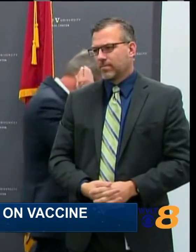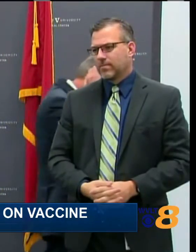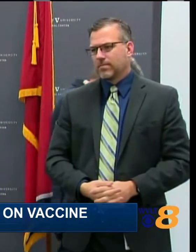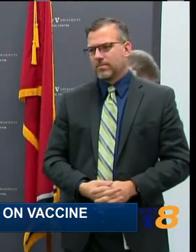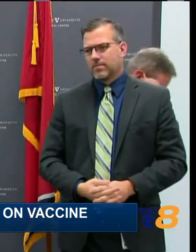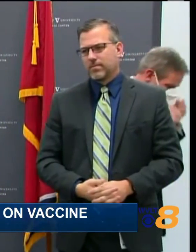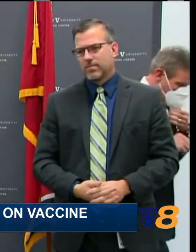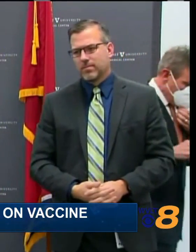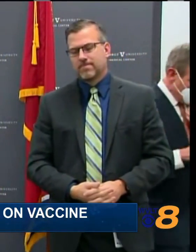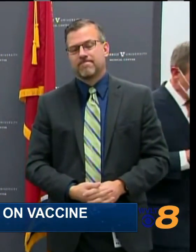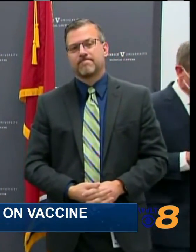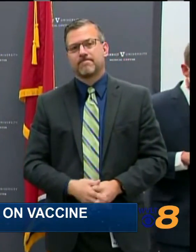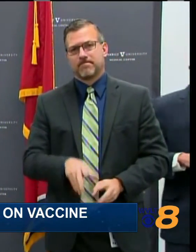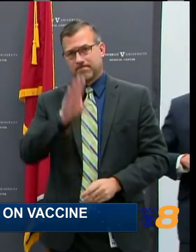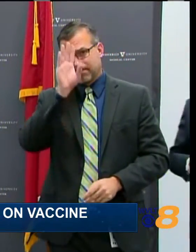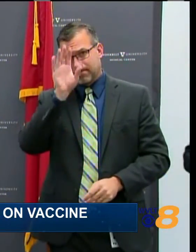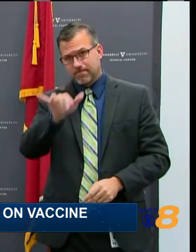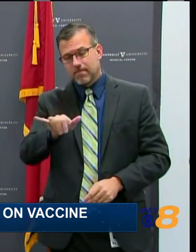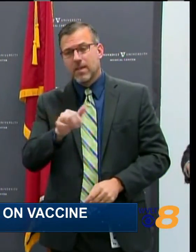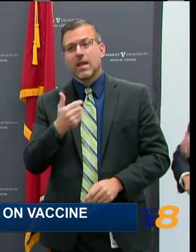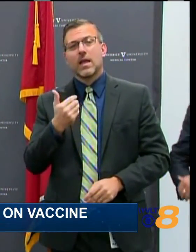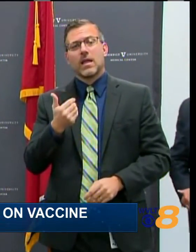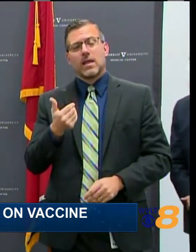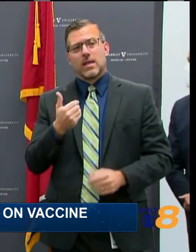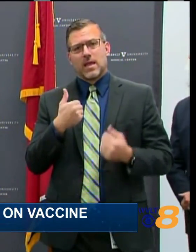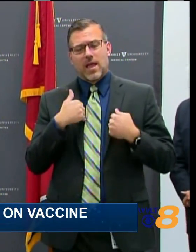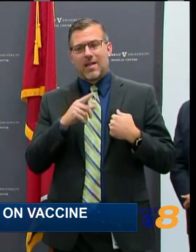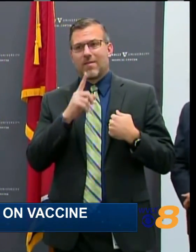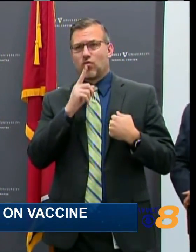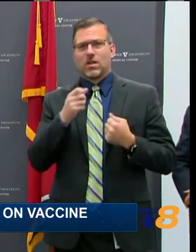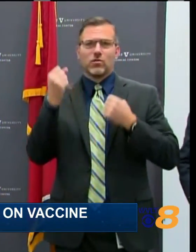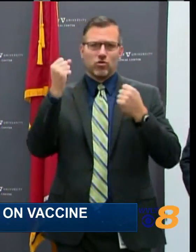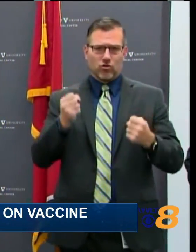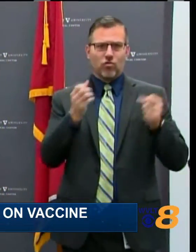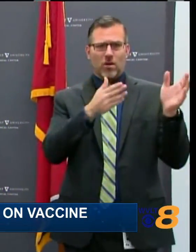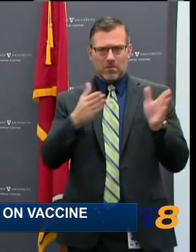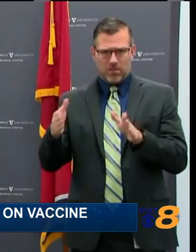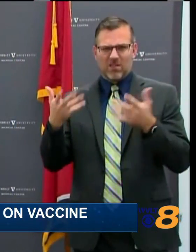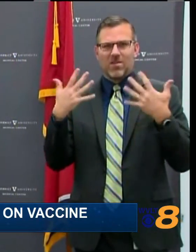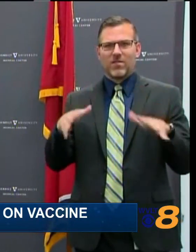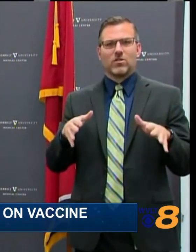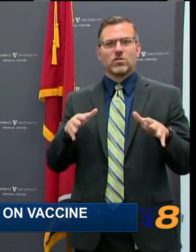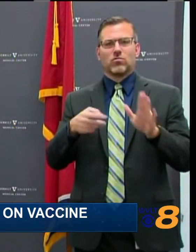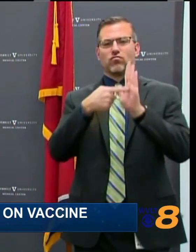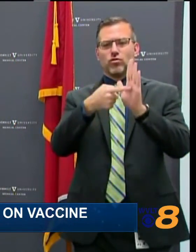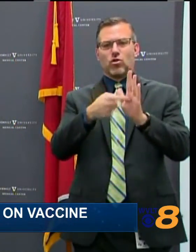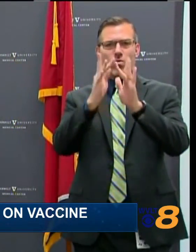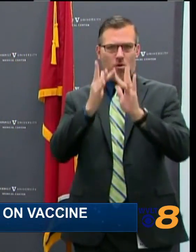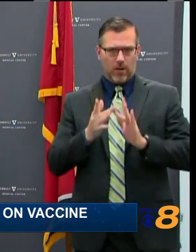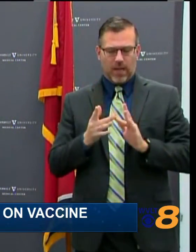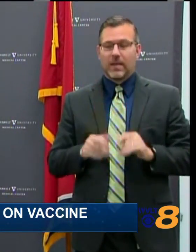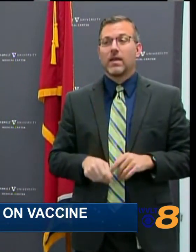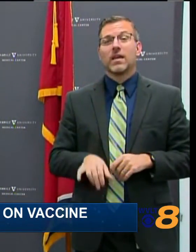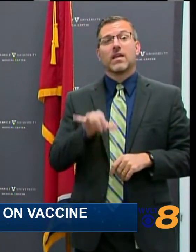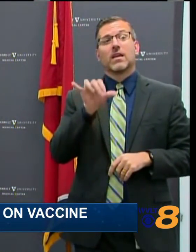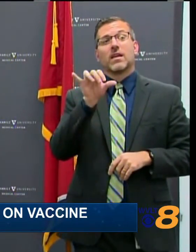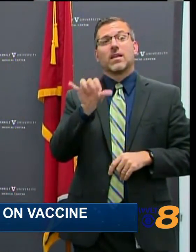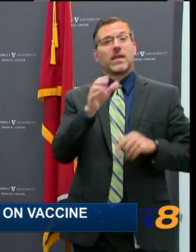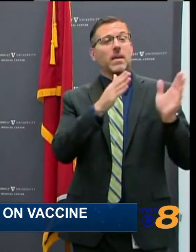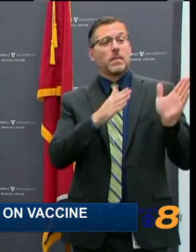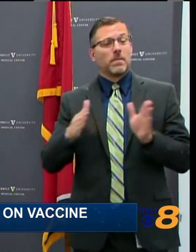Yes, as you know, we have a pretty robust plan posted online, and that is solely the work of